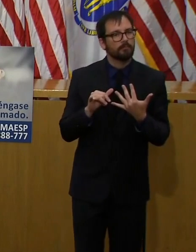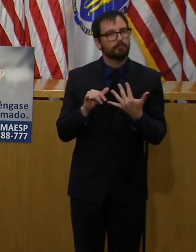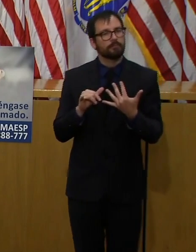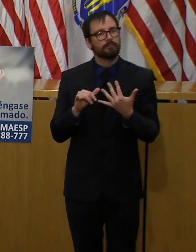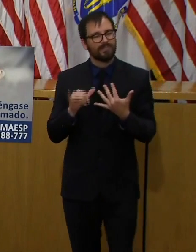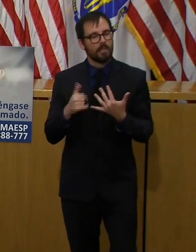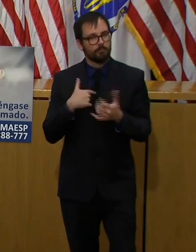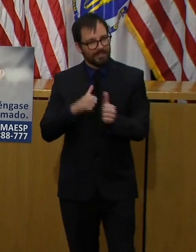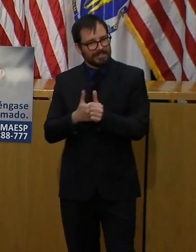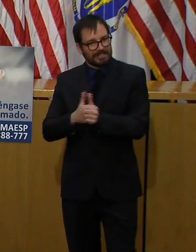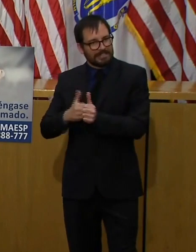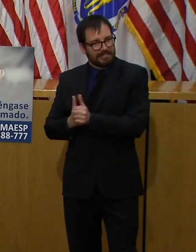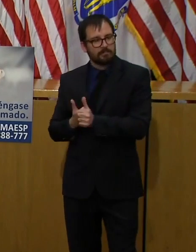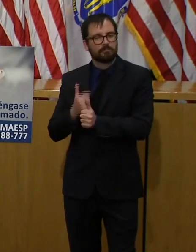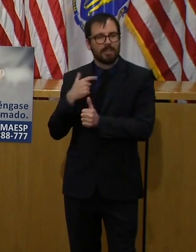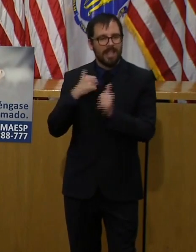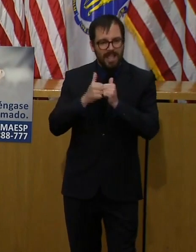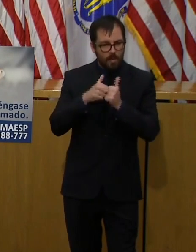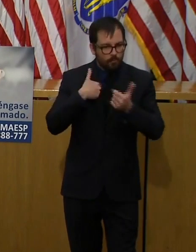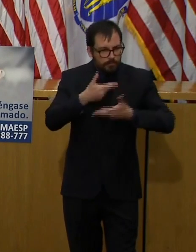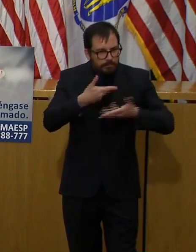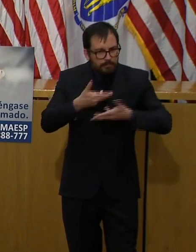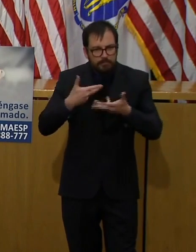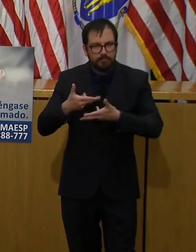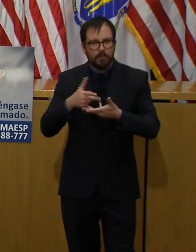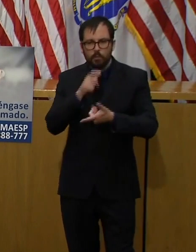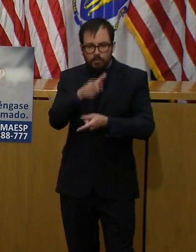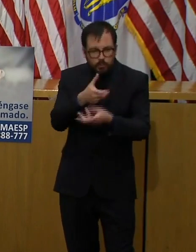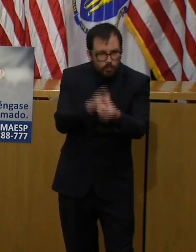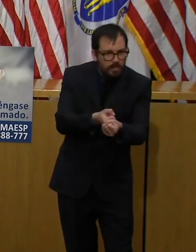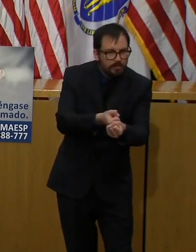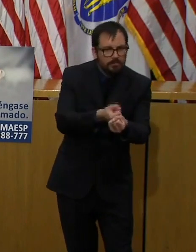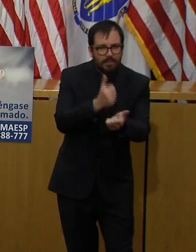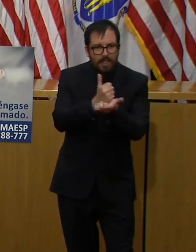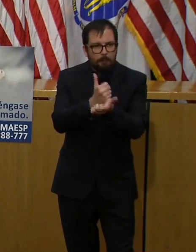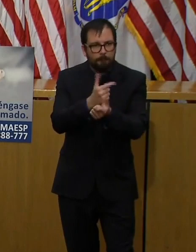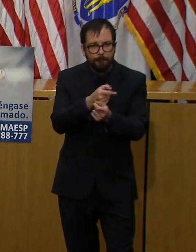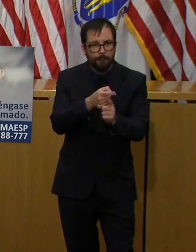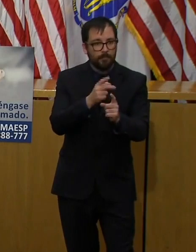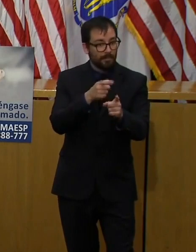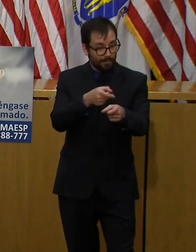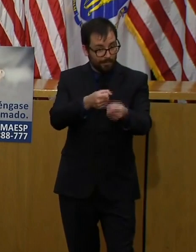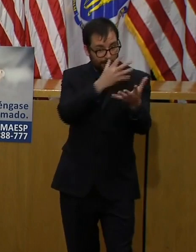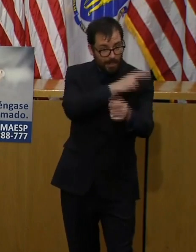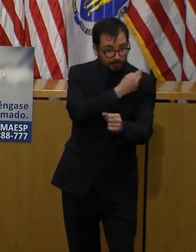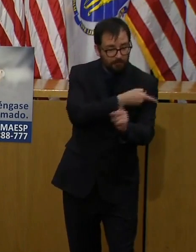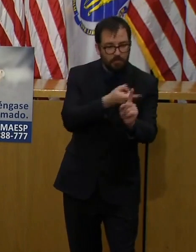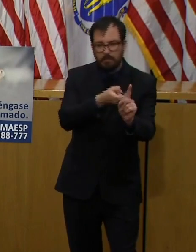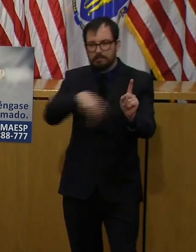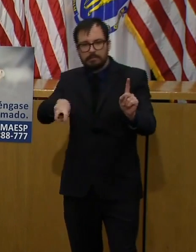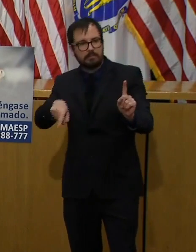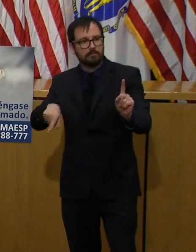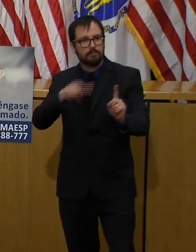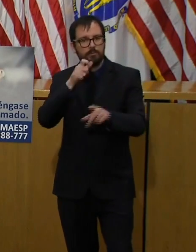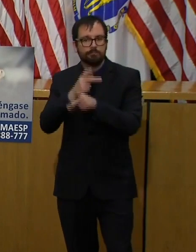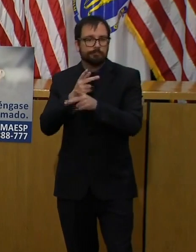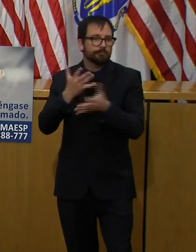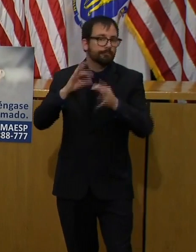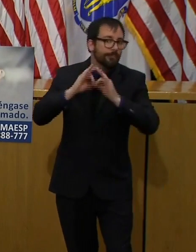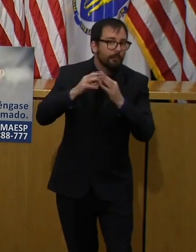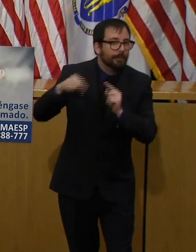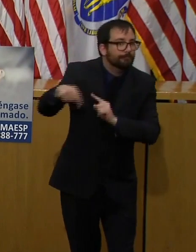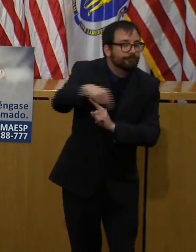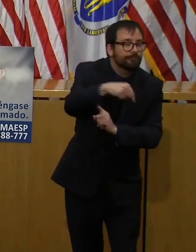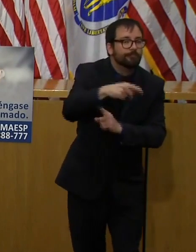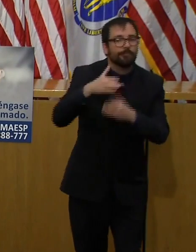of someone that you would trust to take care of your children while you are hospitalized? A number of hospitals actually,